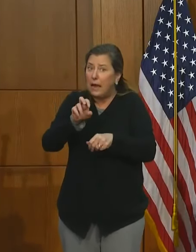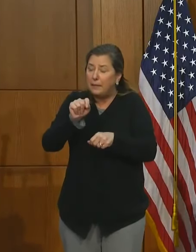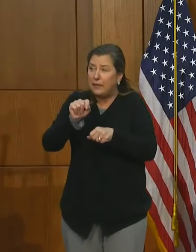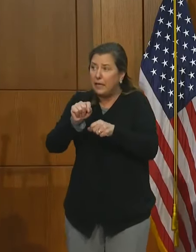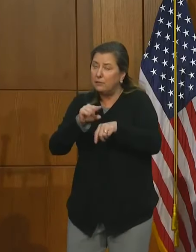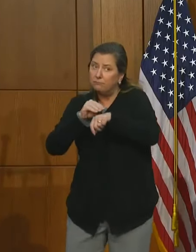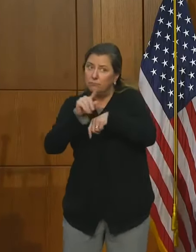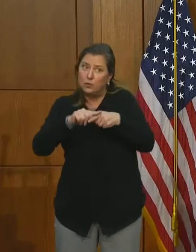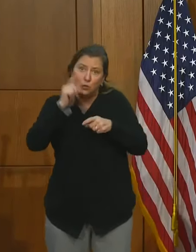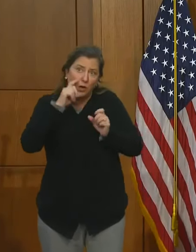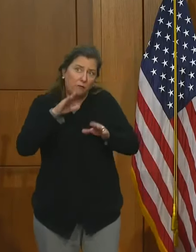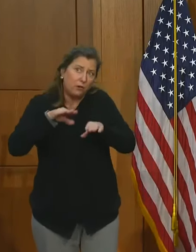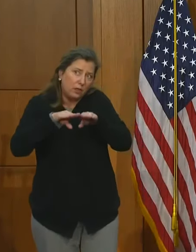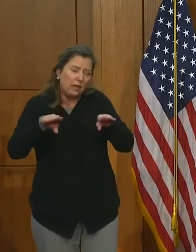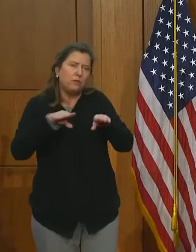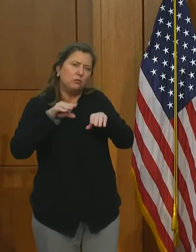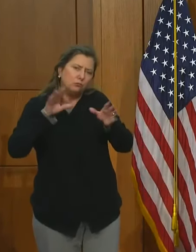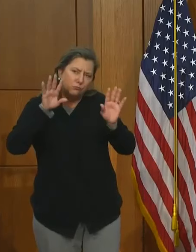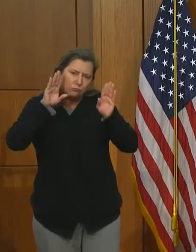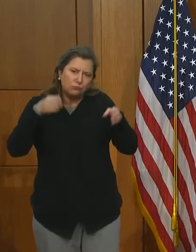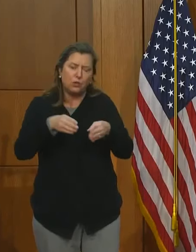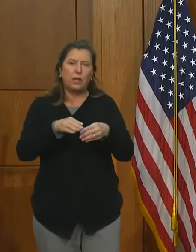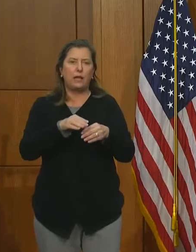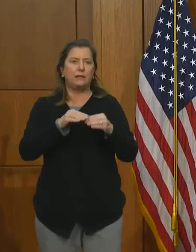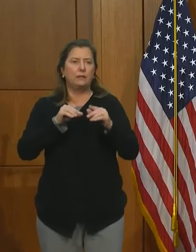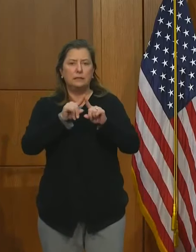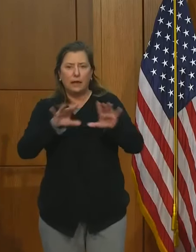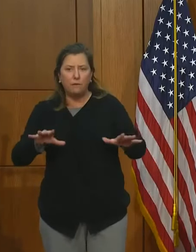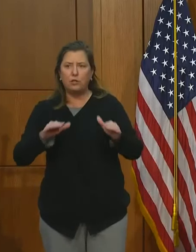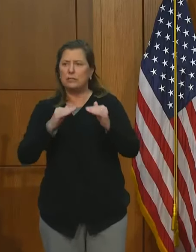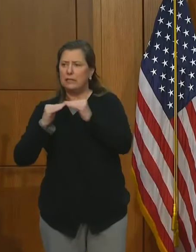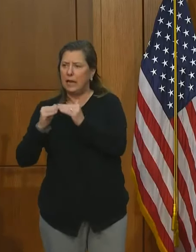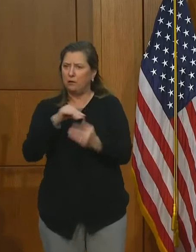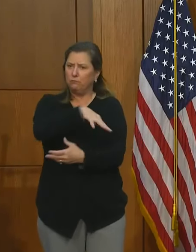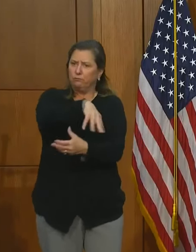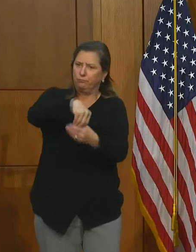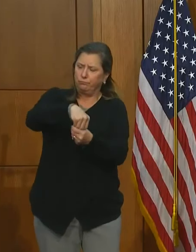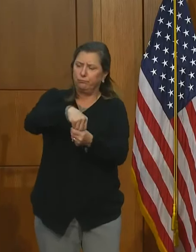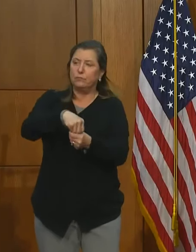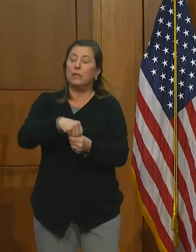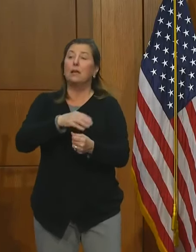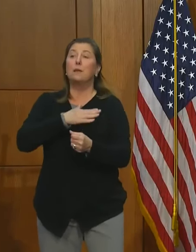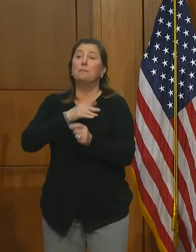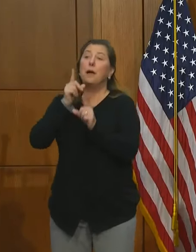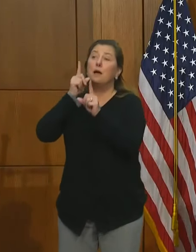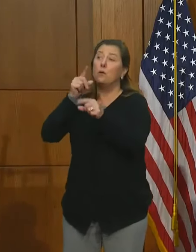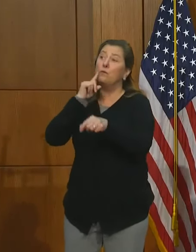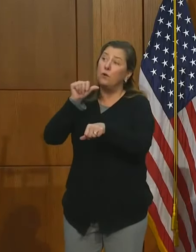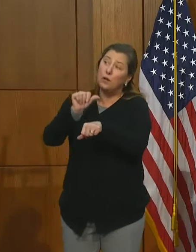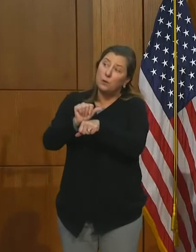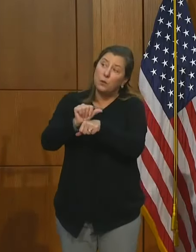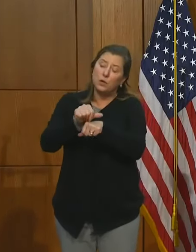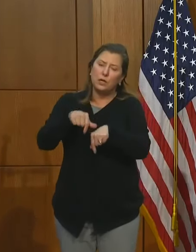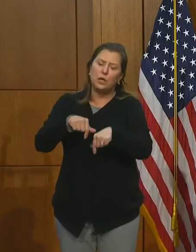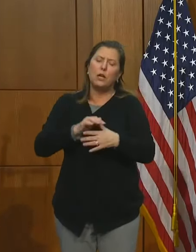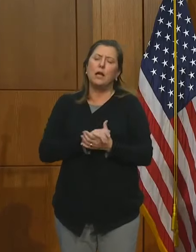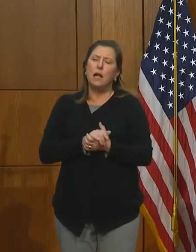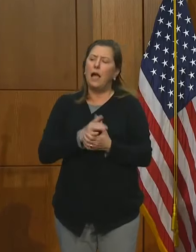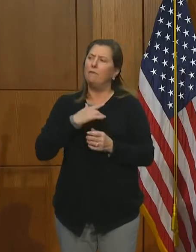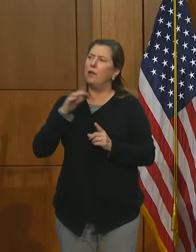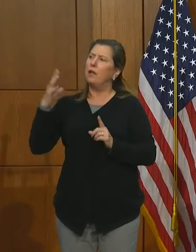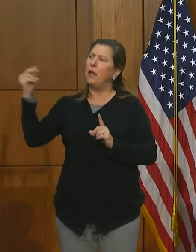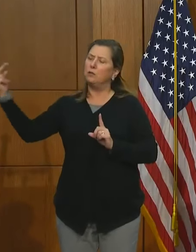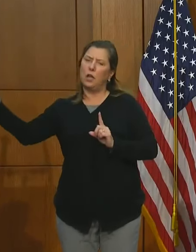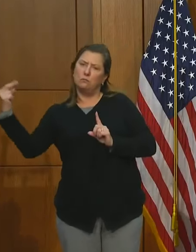looks at diversity, equity, and inclusion. My leading the equity task force is also, I believe, perceived very